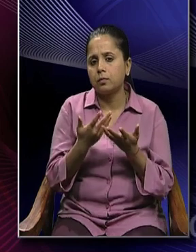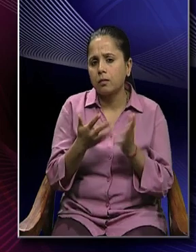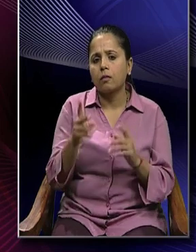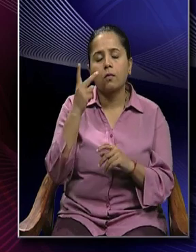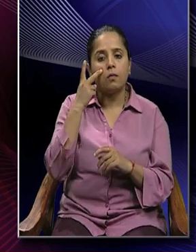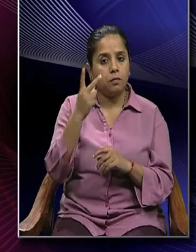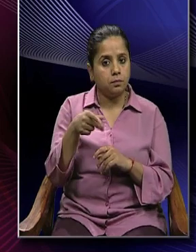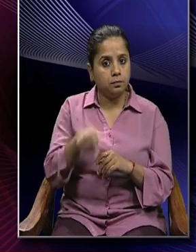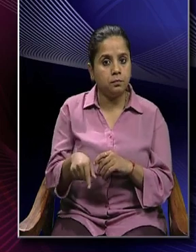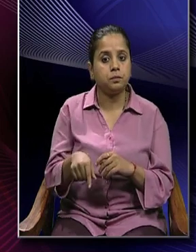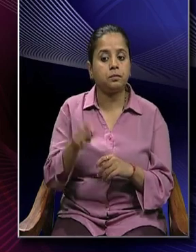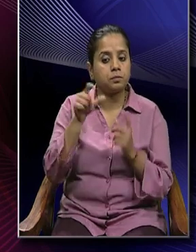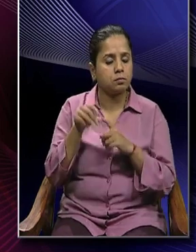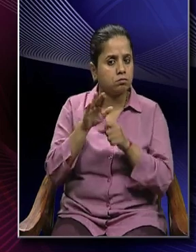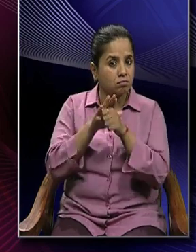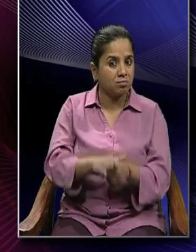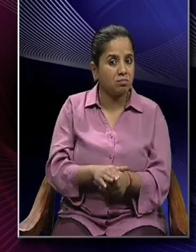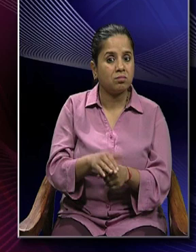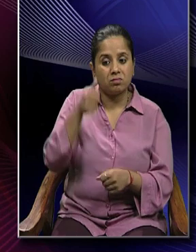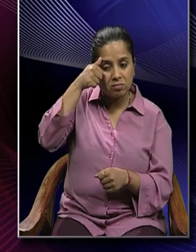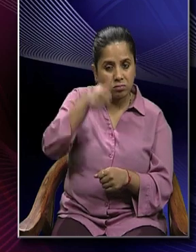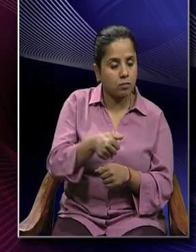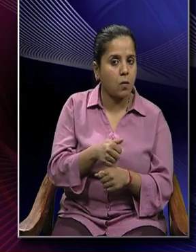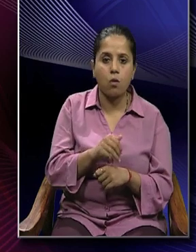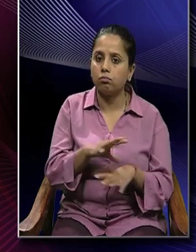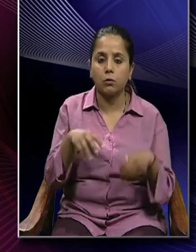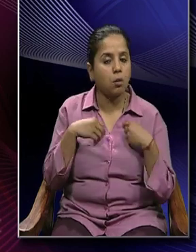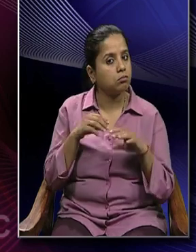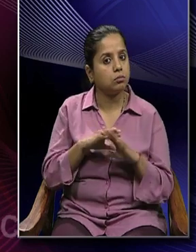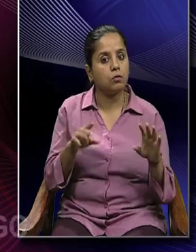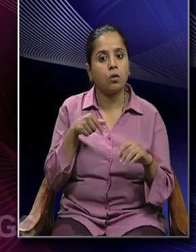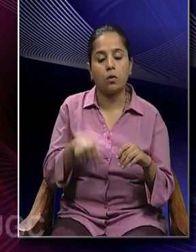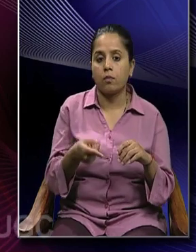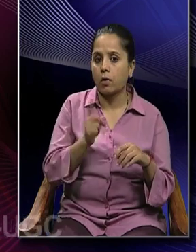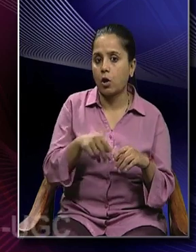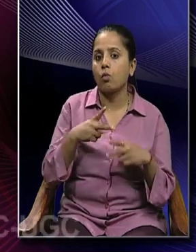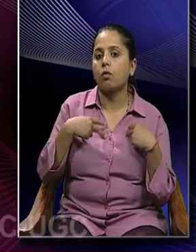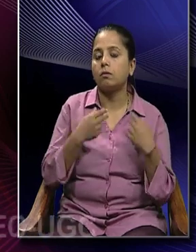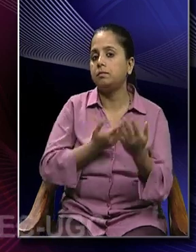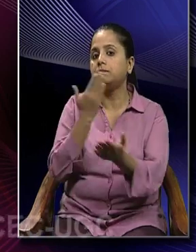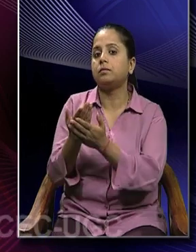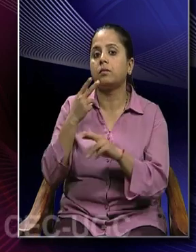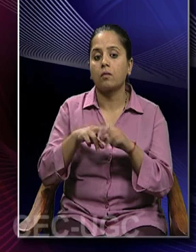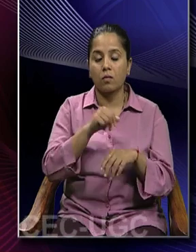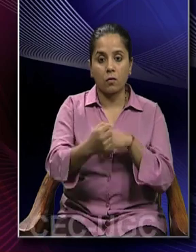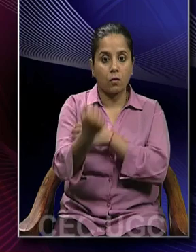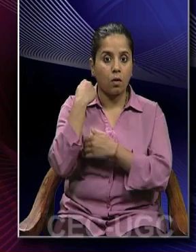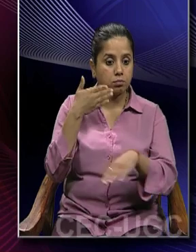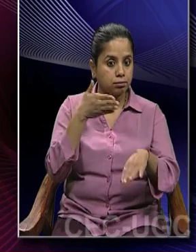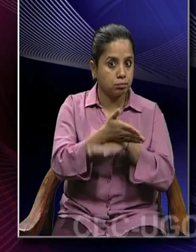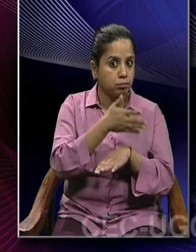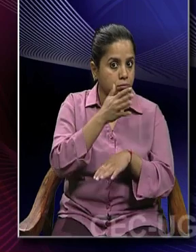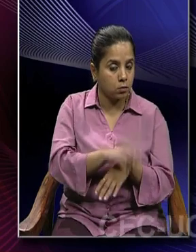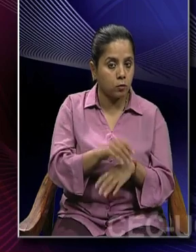of exploitation against them cannot take place, and they can take recourse to court if their rights are being infringed by